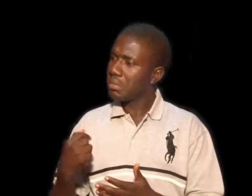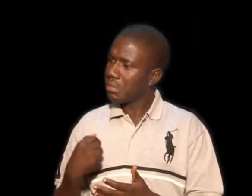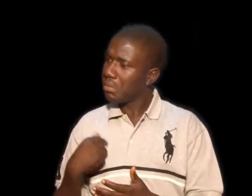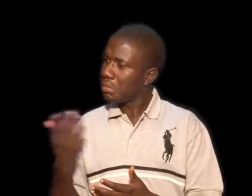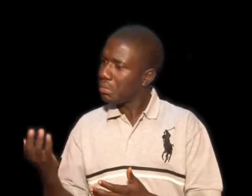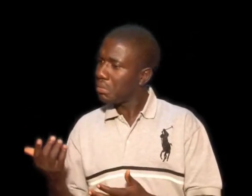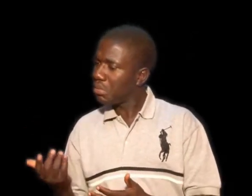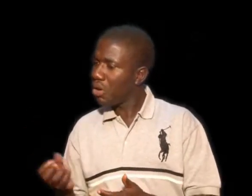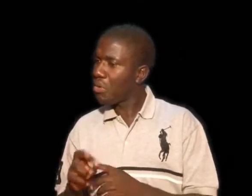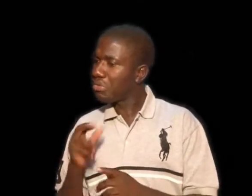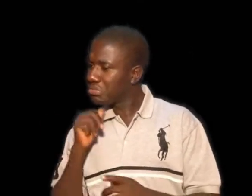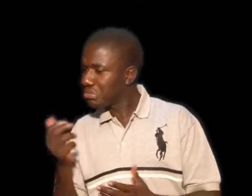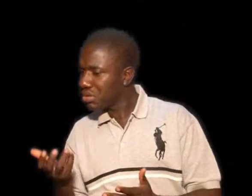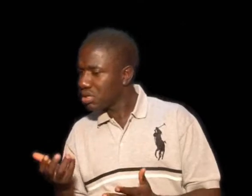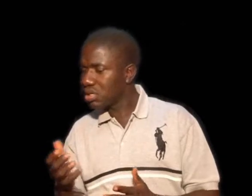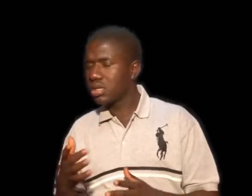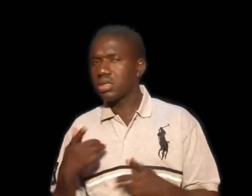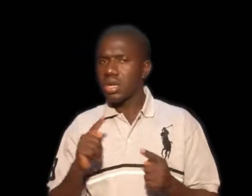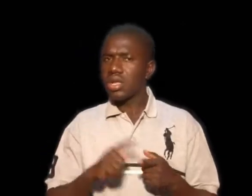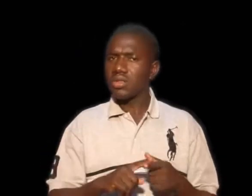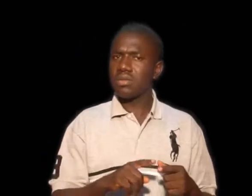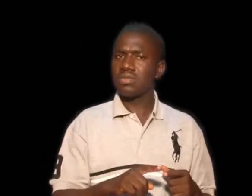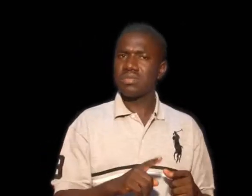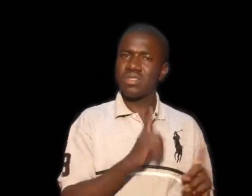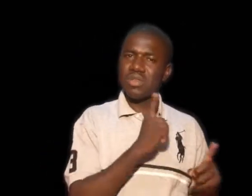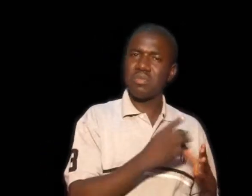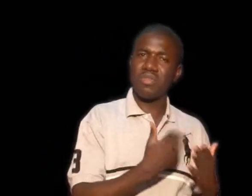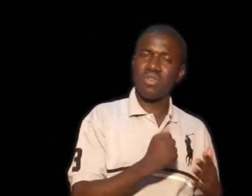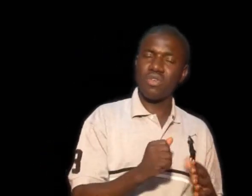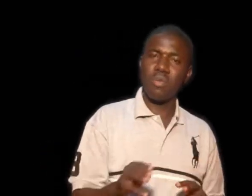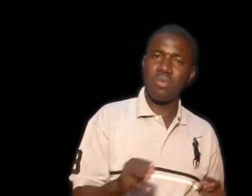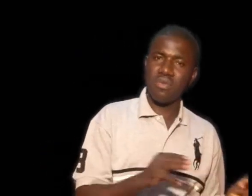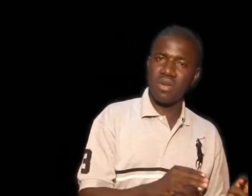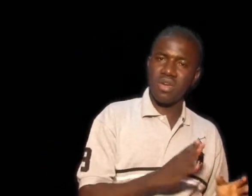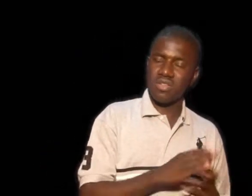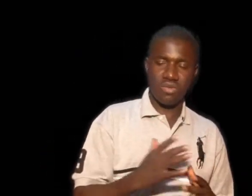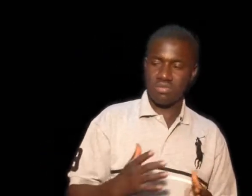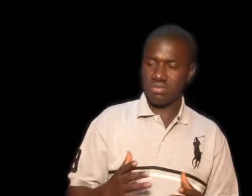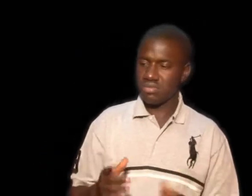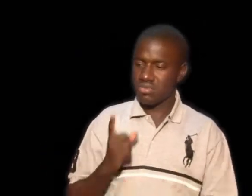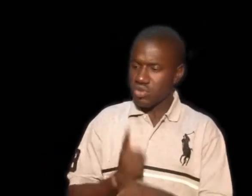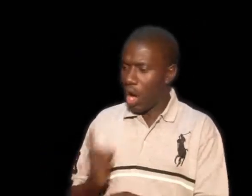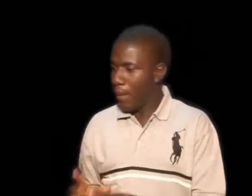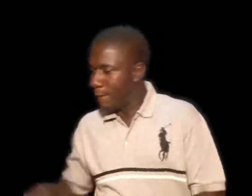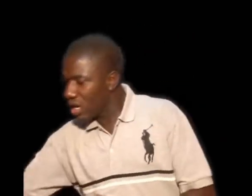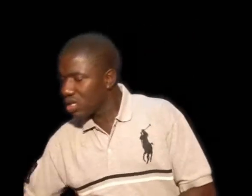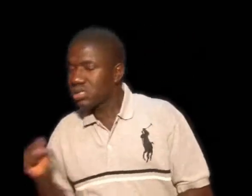first. Always speak before you move. Never take someone's arm or hand without